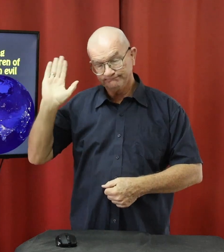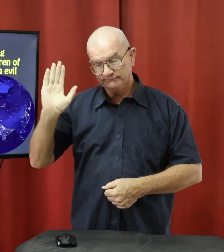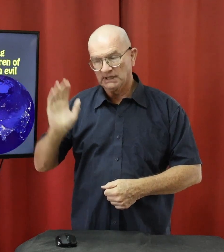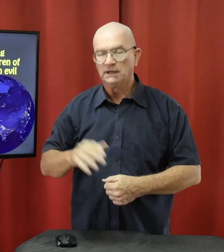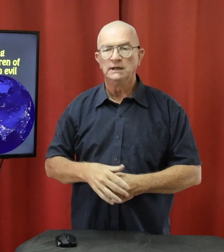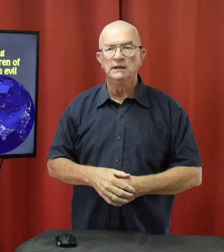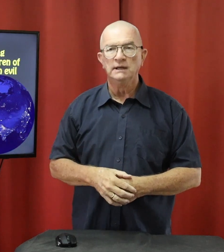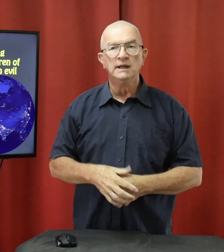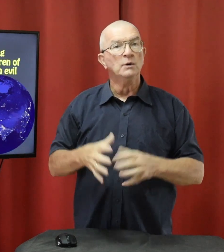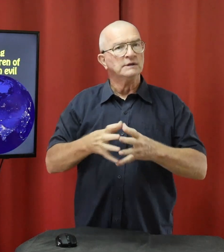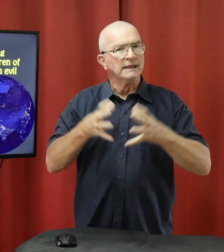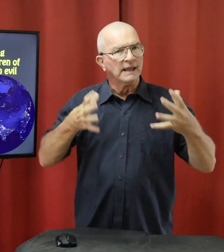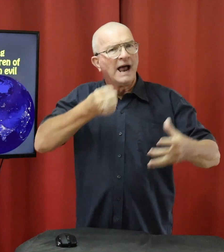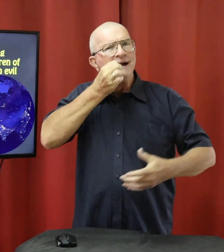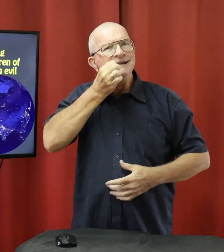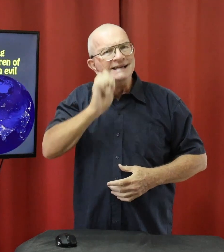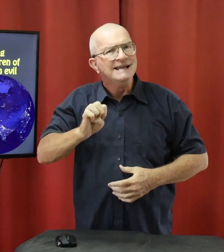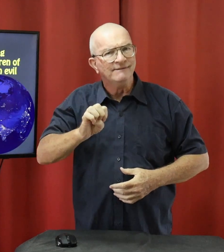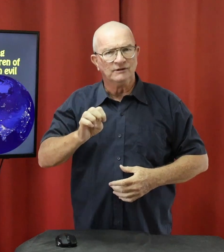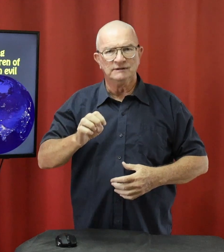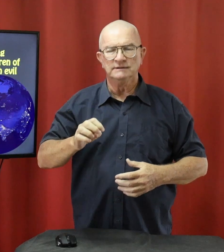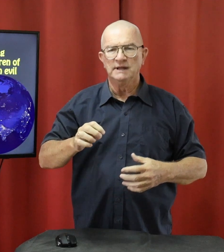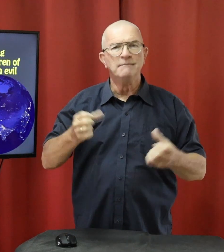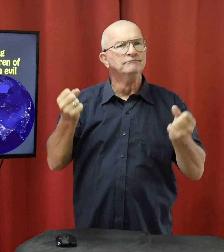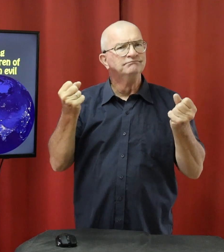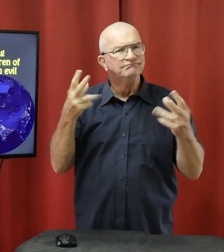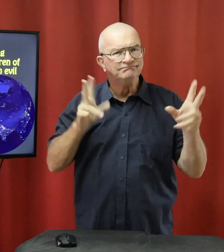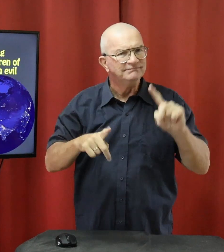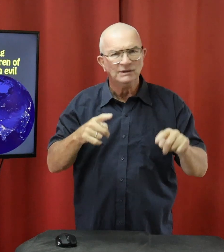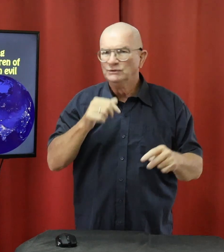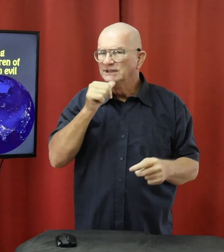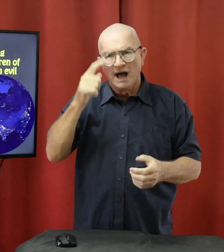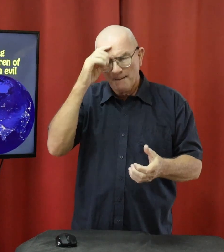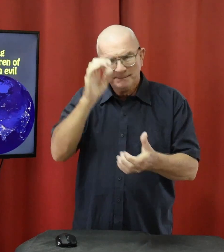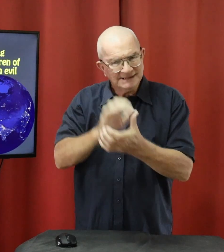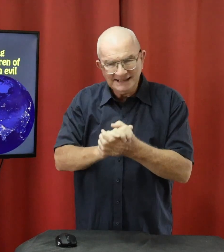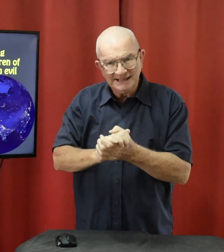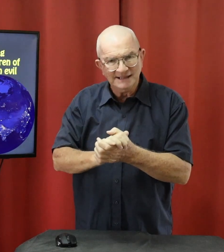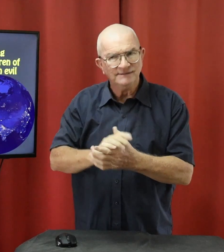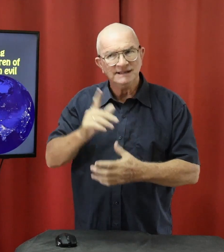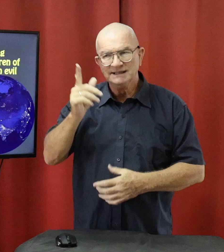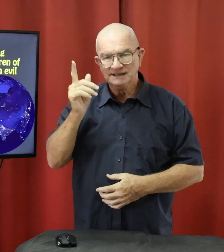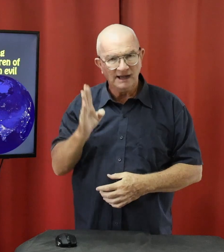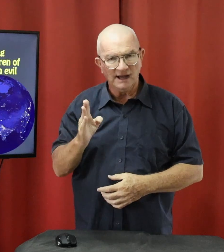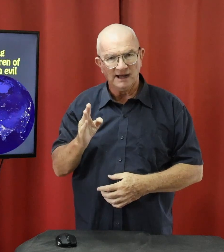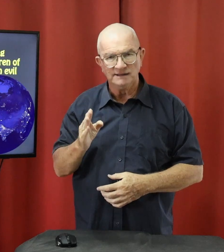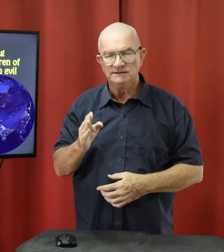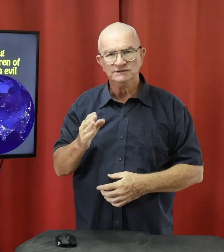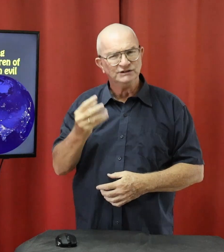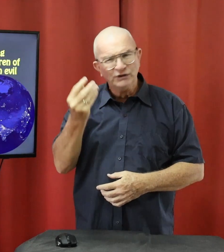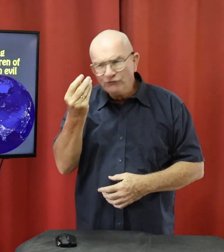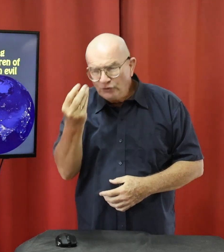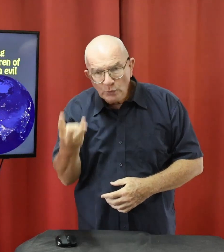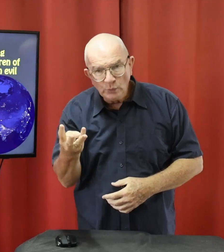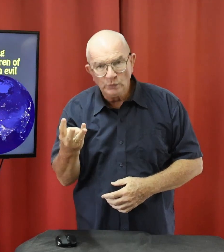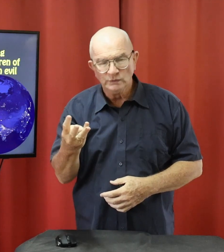In Paul's time, there was a lot of evil. Many people did not believe in God. Just a